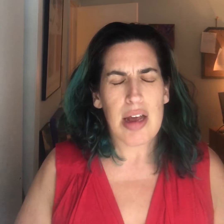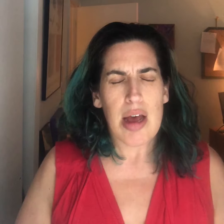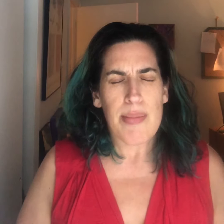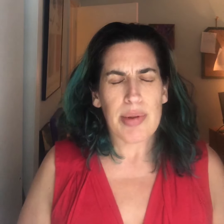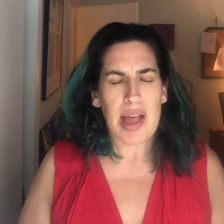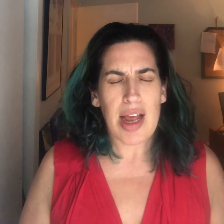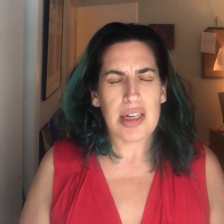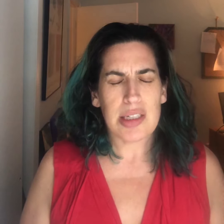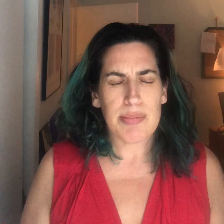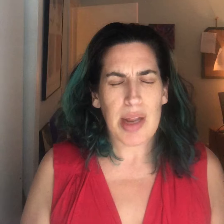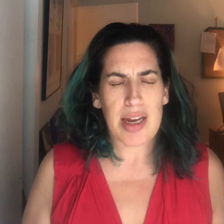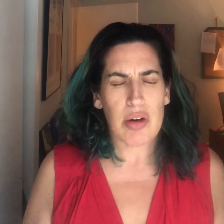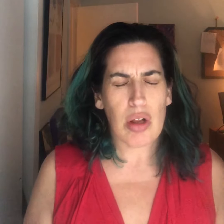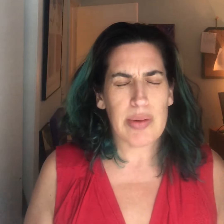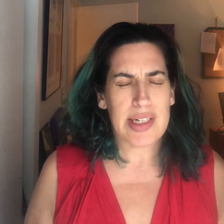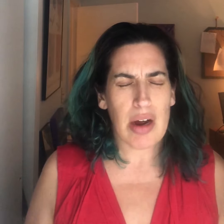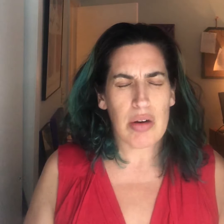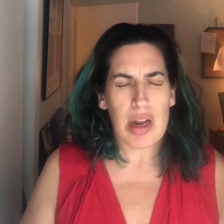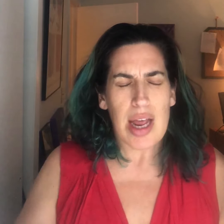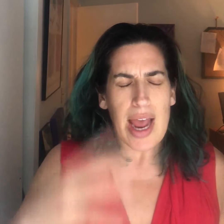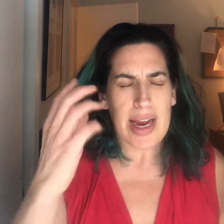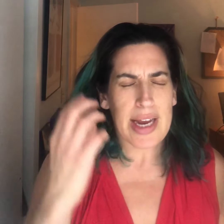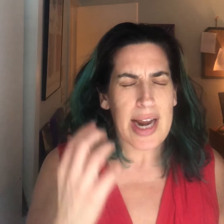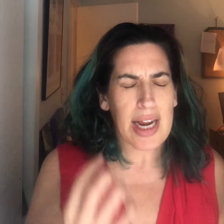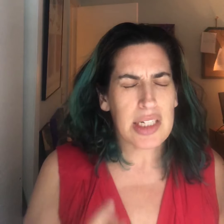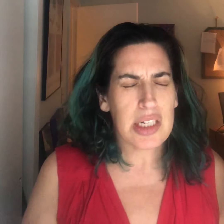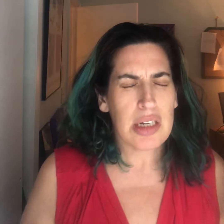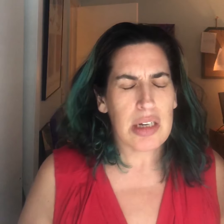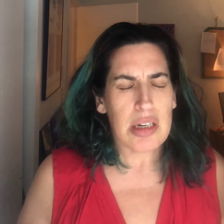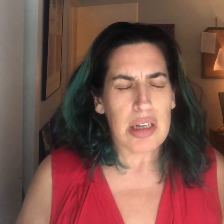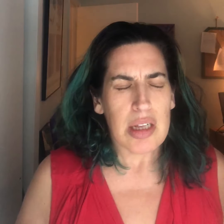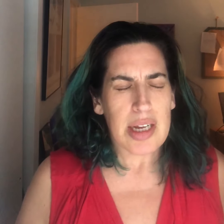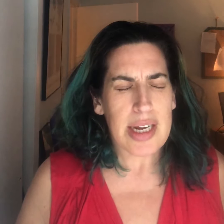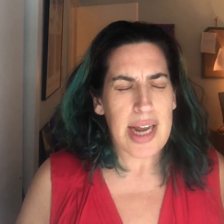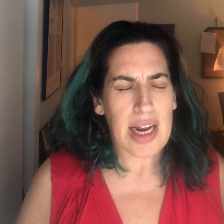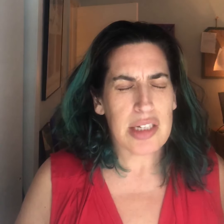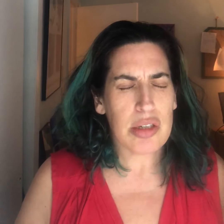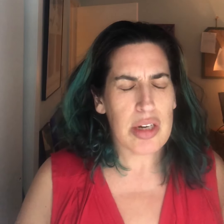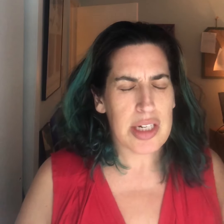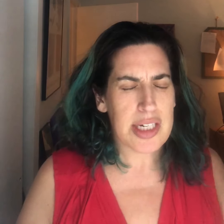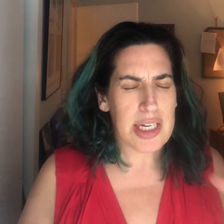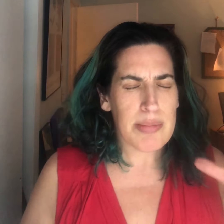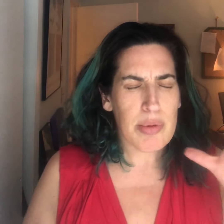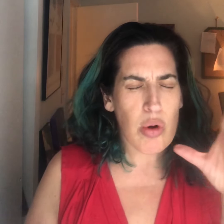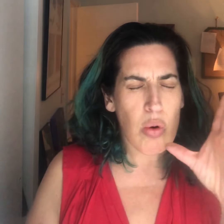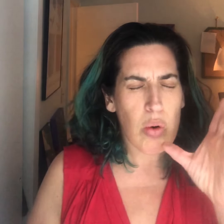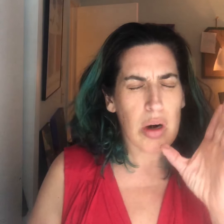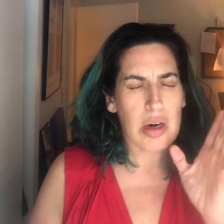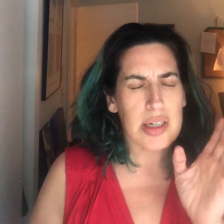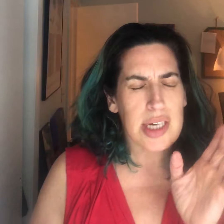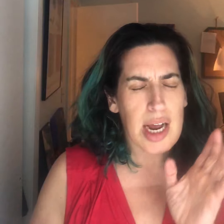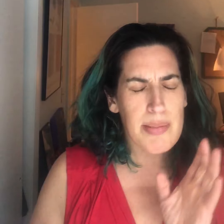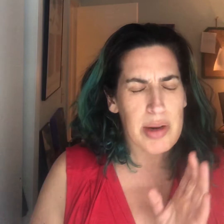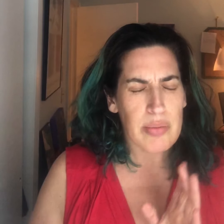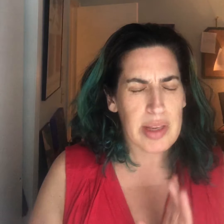Plant, plant all the way down and connect, connect to the deep core diamond within